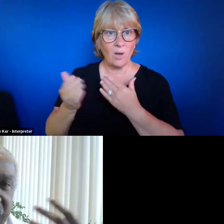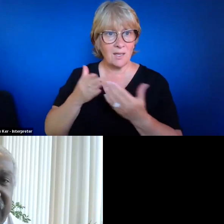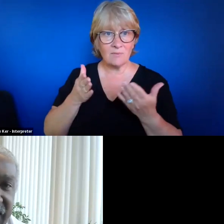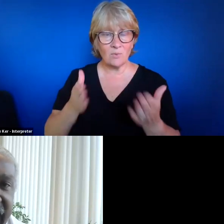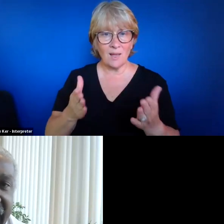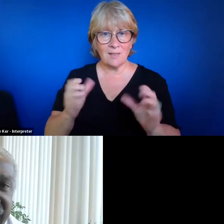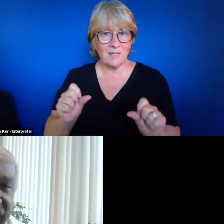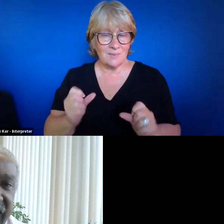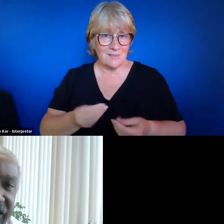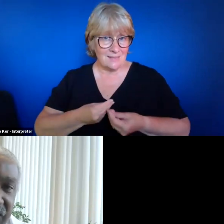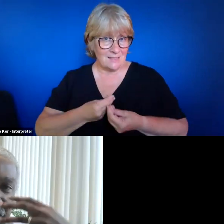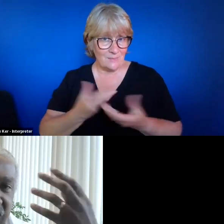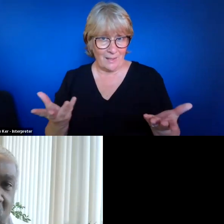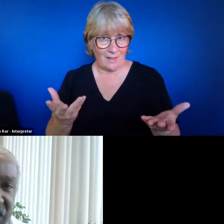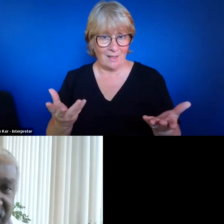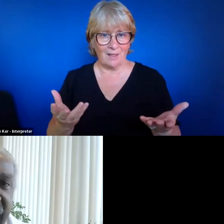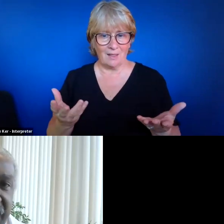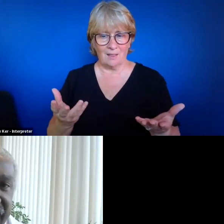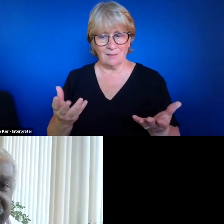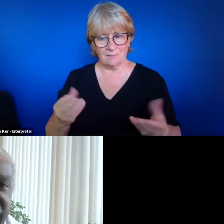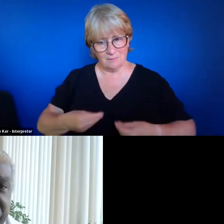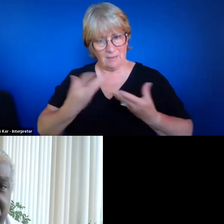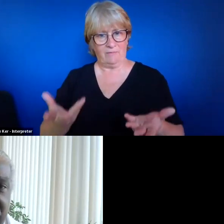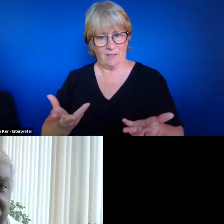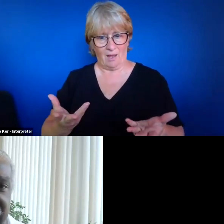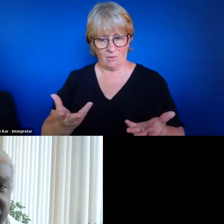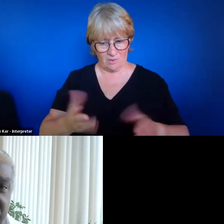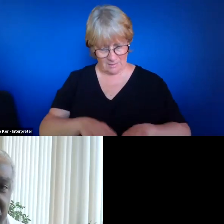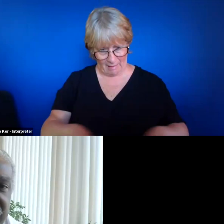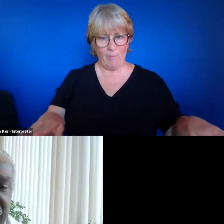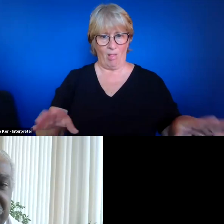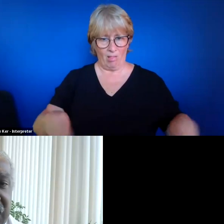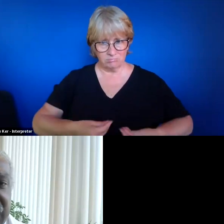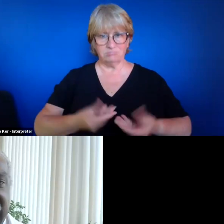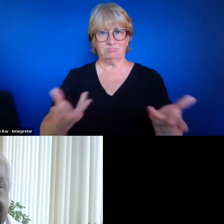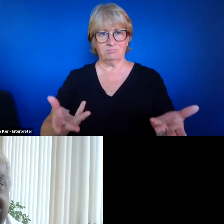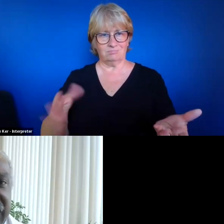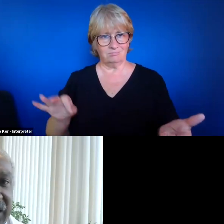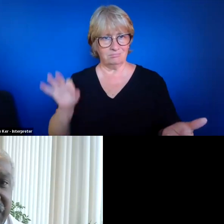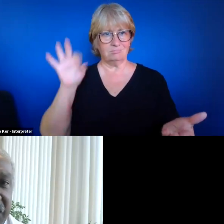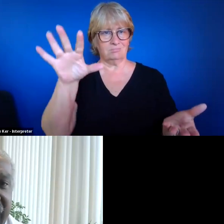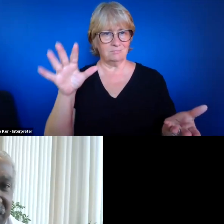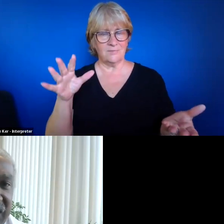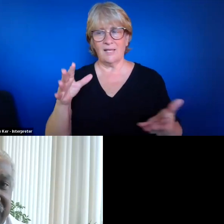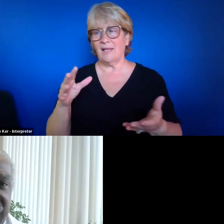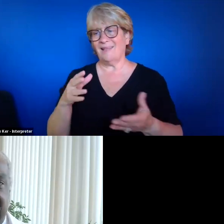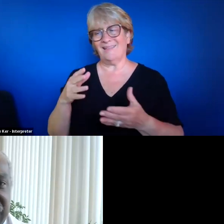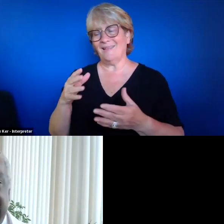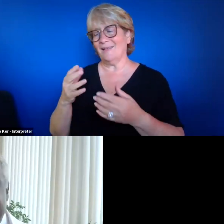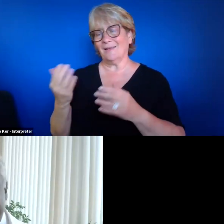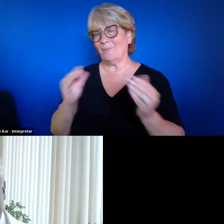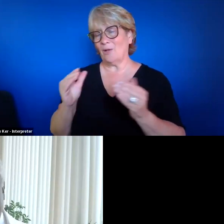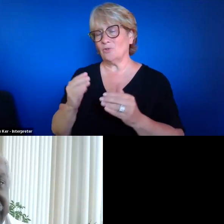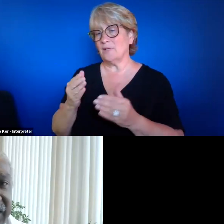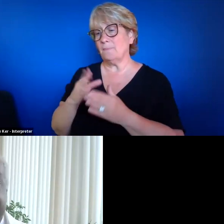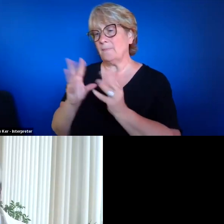able to speak to that and to get it sort of voiced and out on the table, as opposed to the meeting ending and them having these